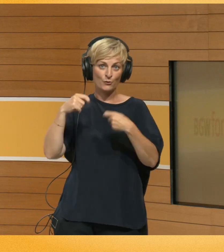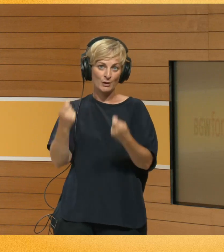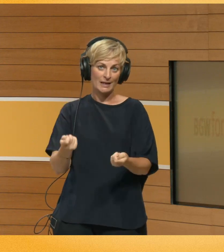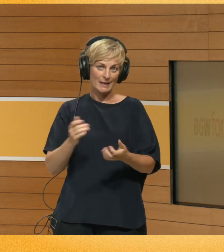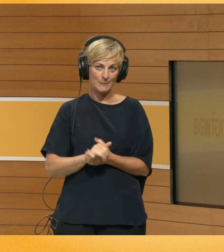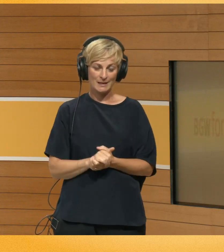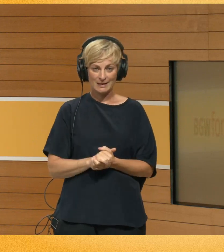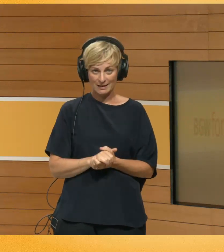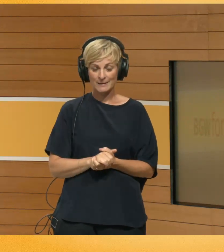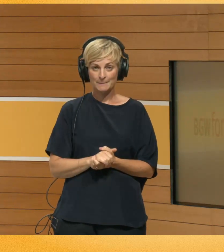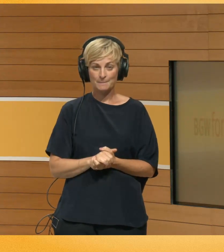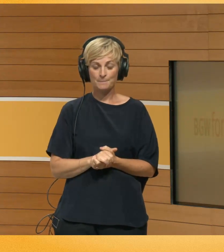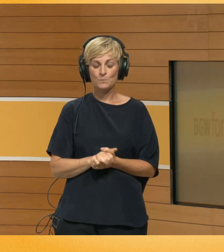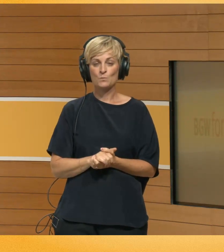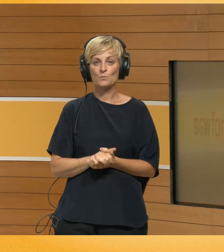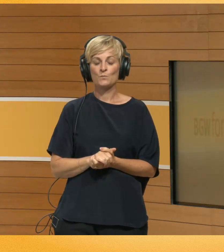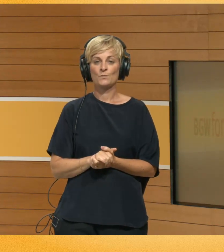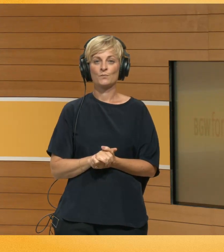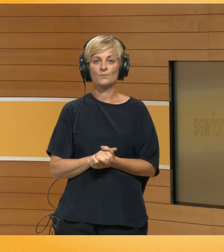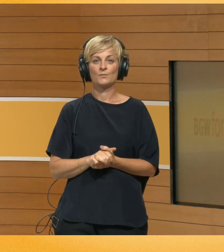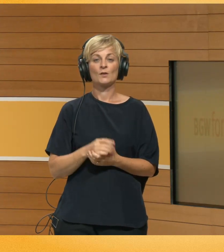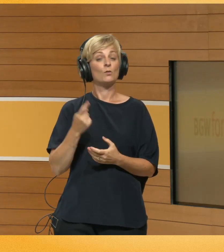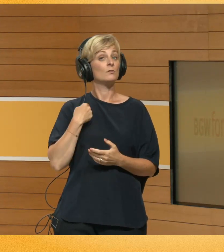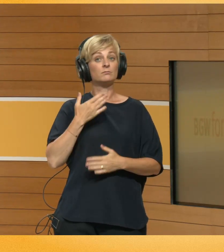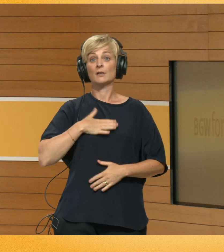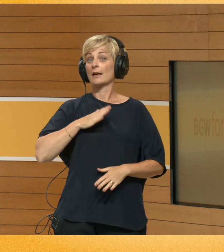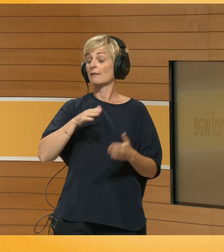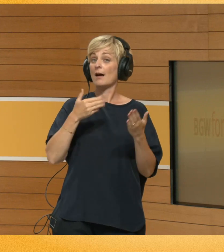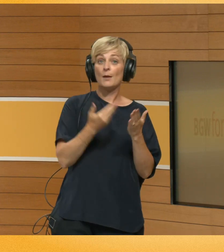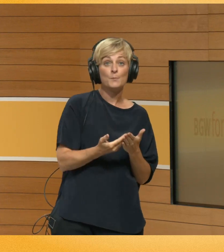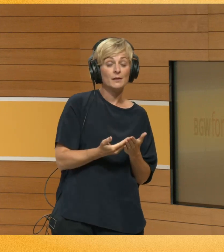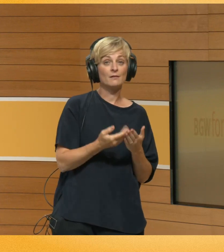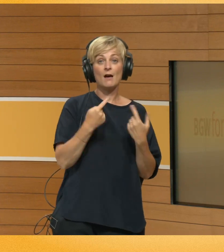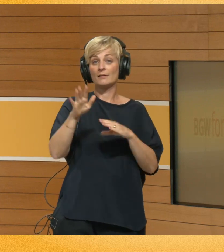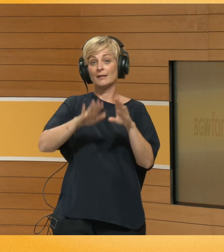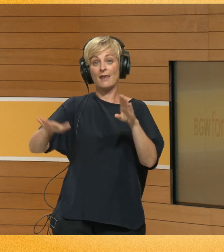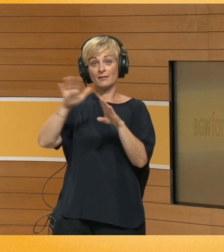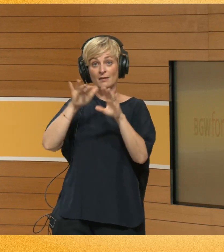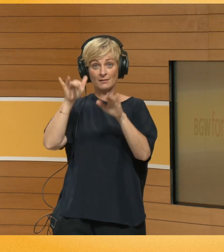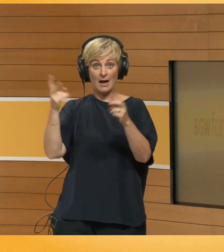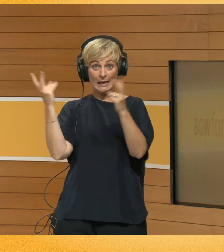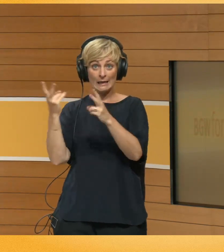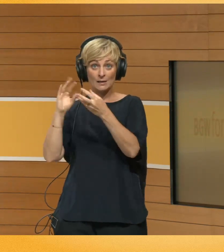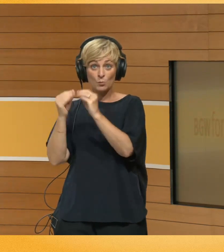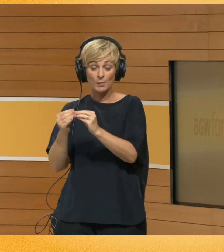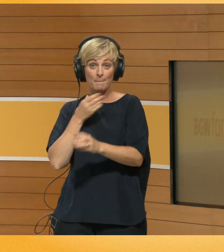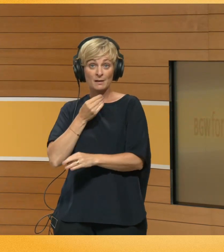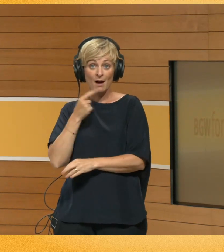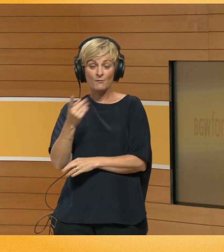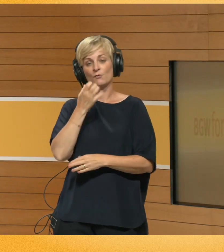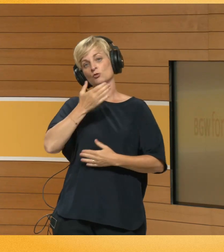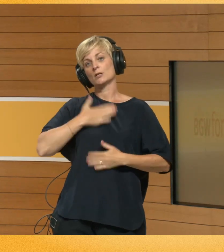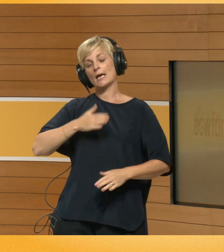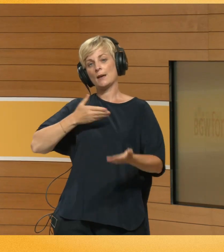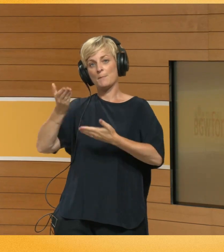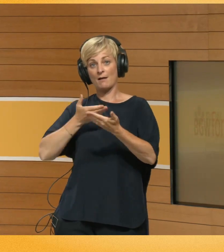counsel and help other countries that would want to have this initiative, and we're more, any of us